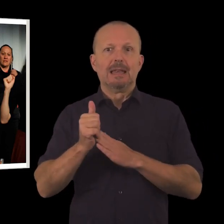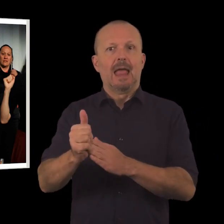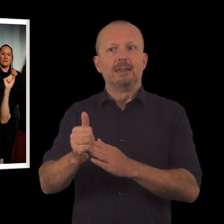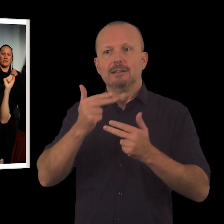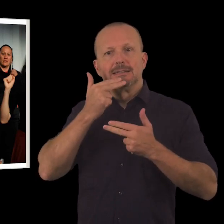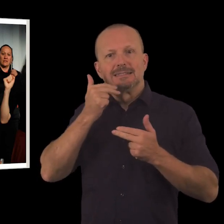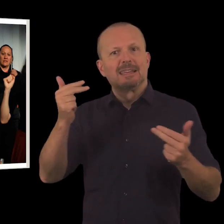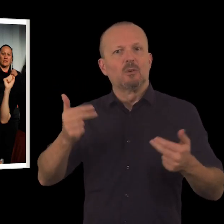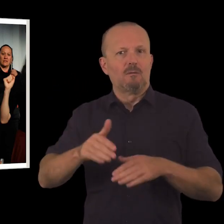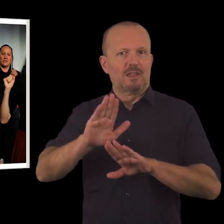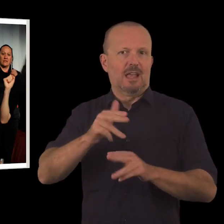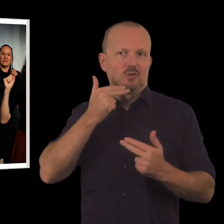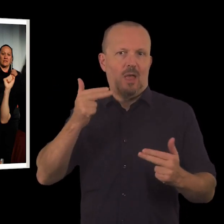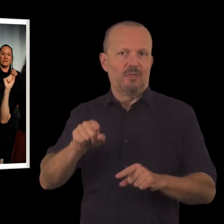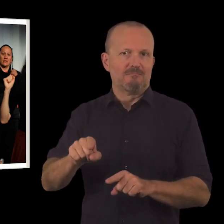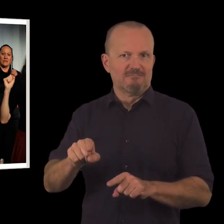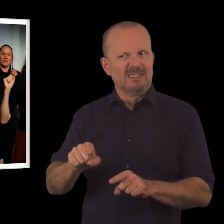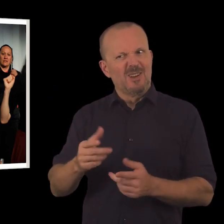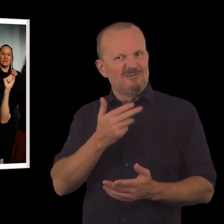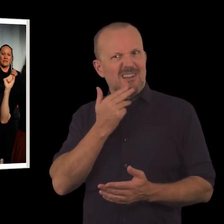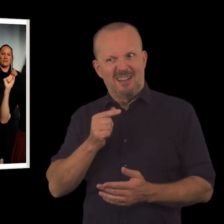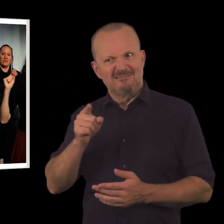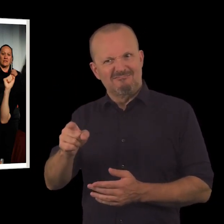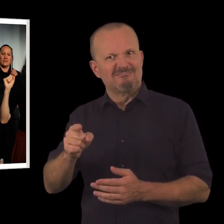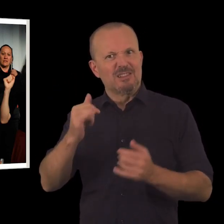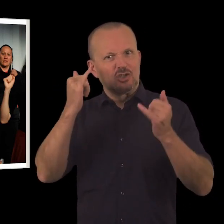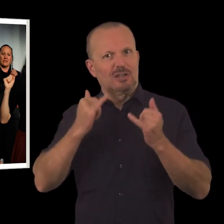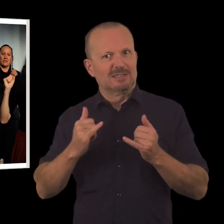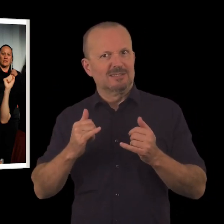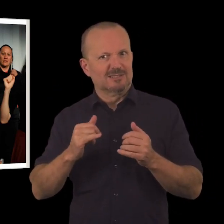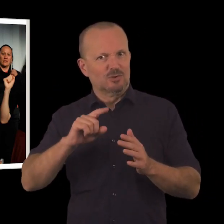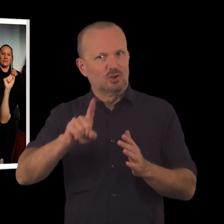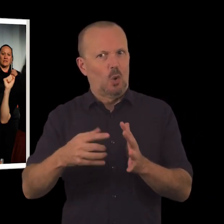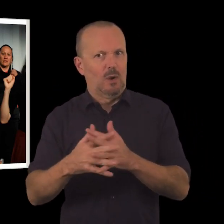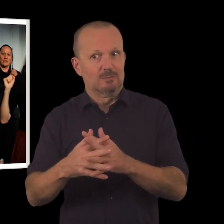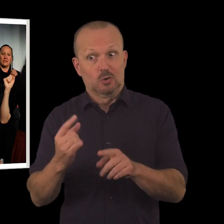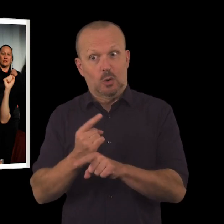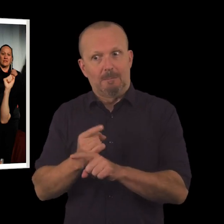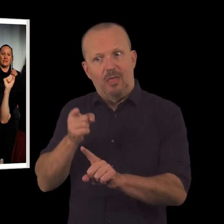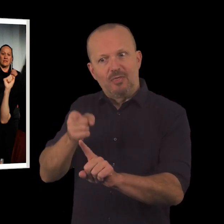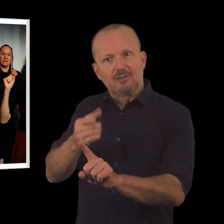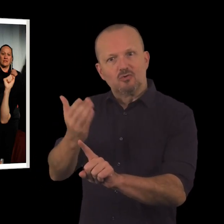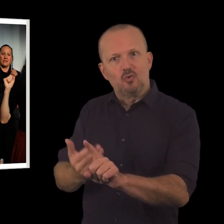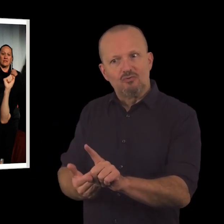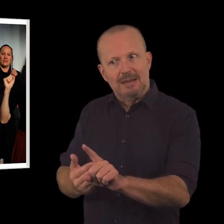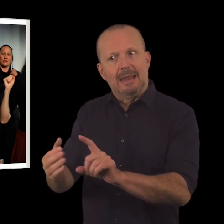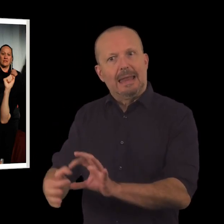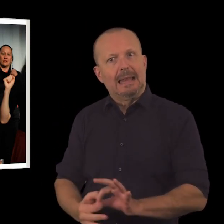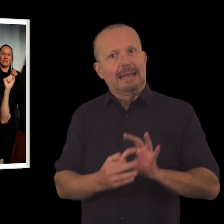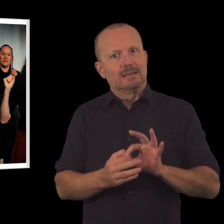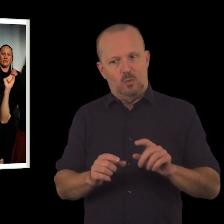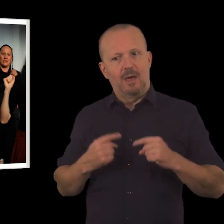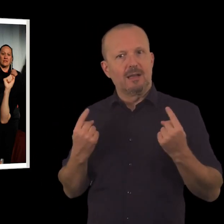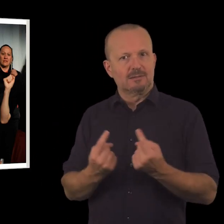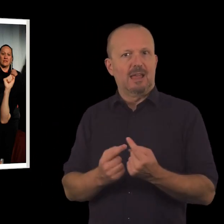also. So what a cool story that he talked about that associates Hinewehi Mohi, Raukatori with